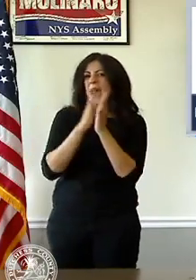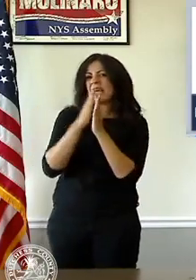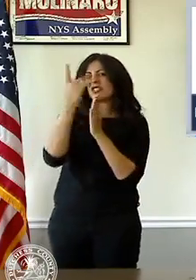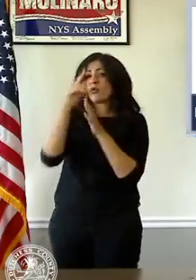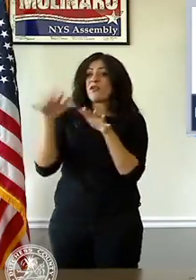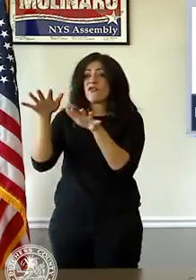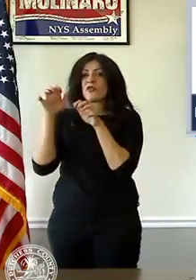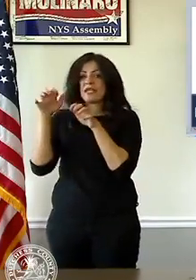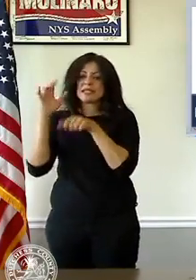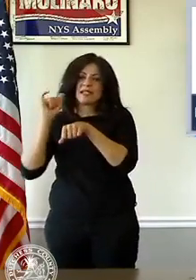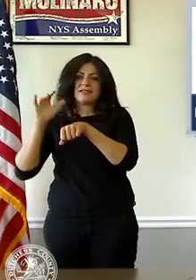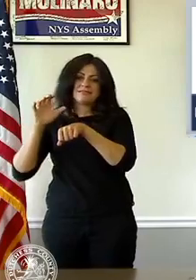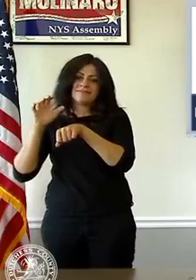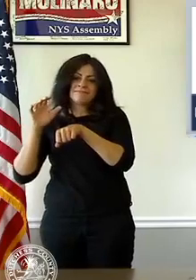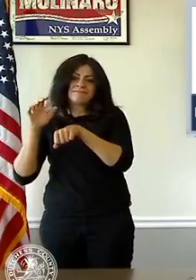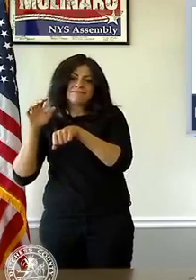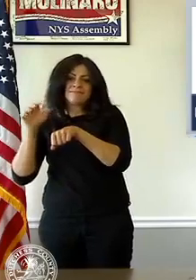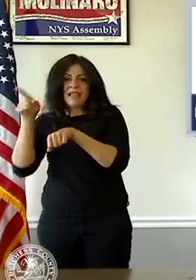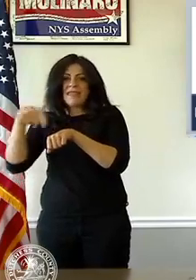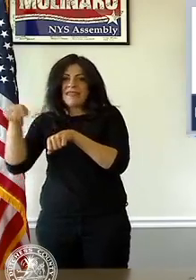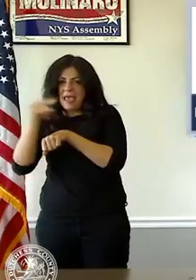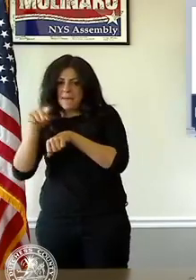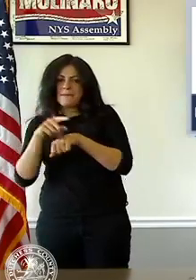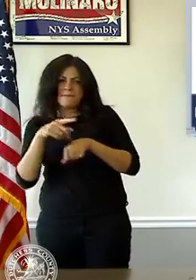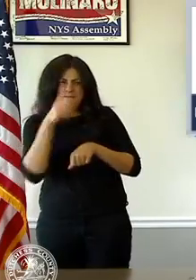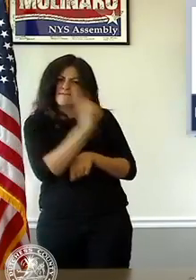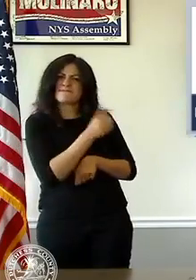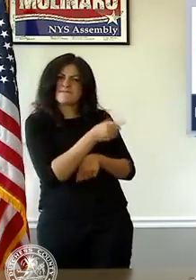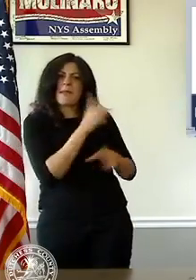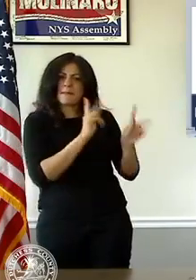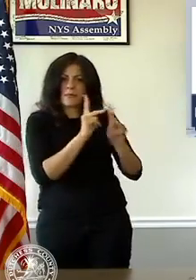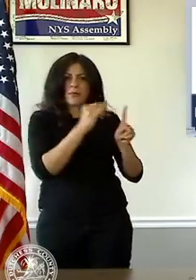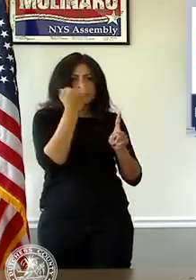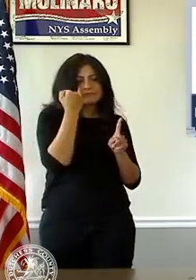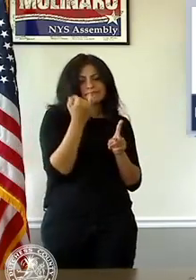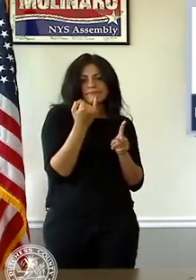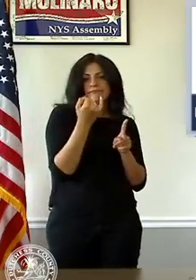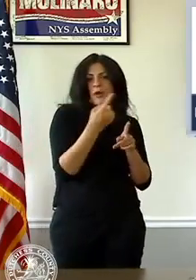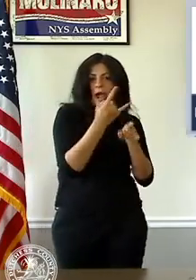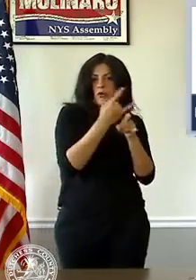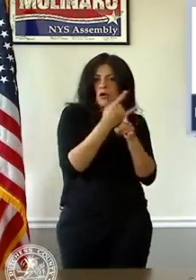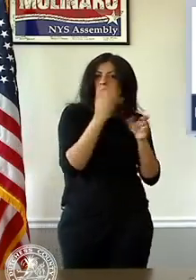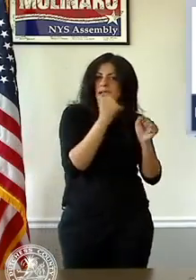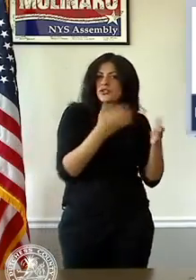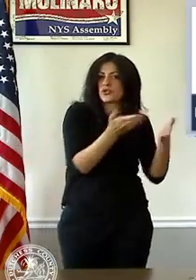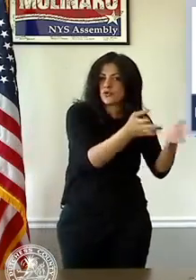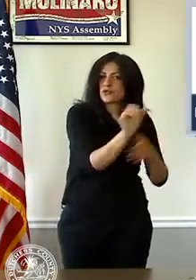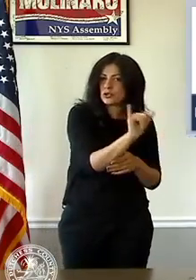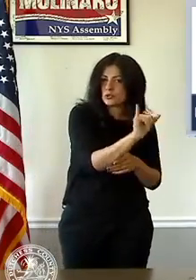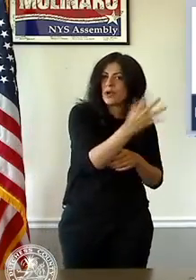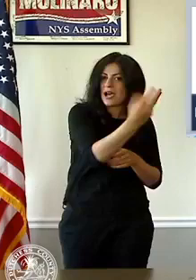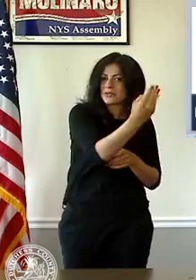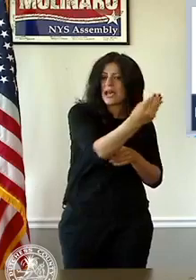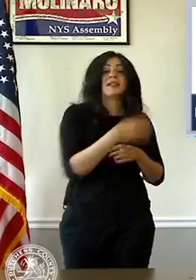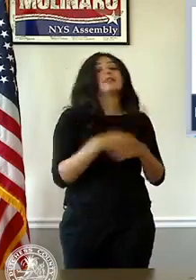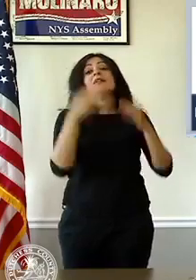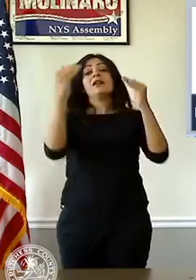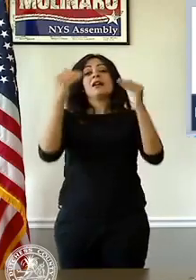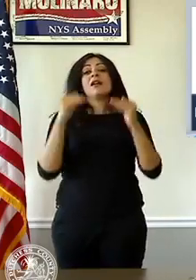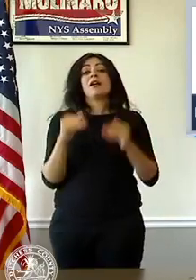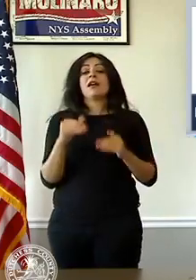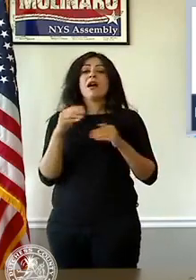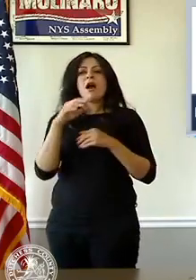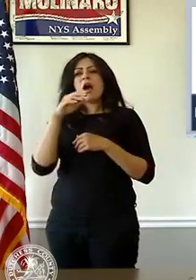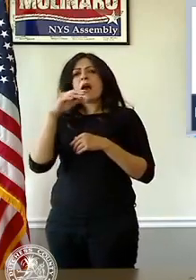freeze of enforcement by the State Liquor Authority in those scenarios. John, Phase 3, bars, restaurants, will they be 100% up